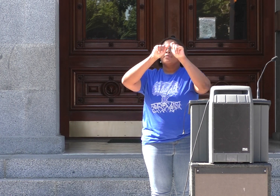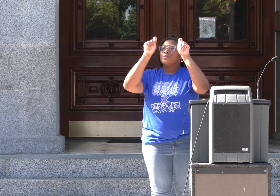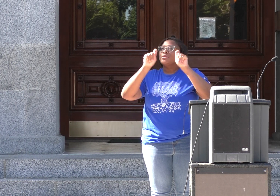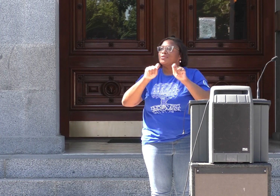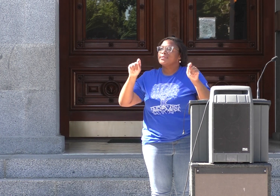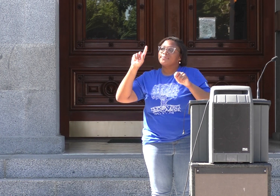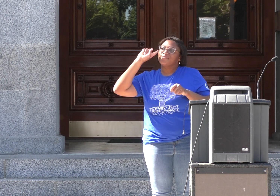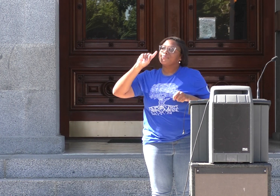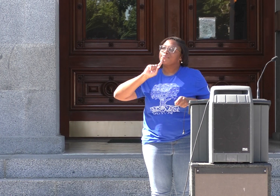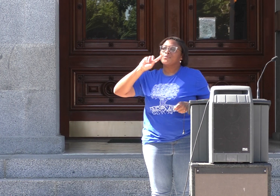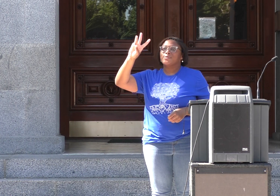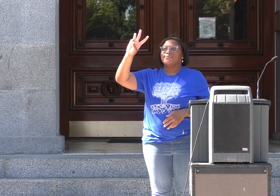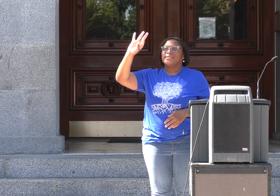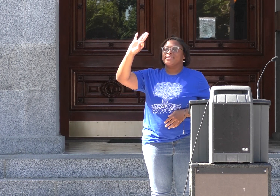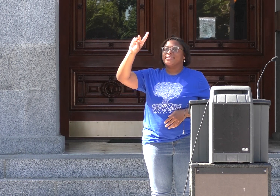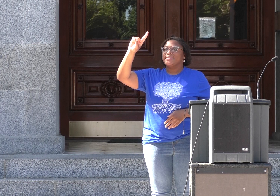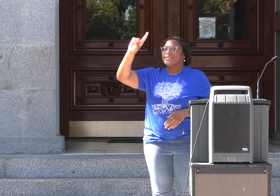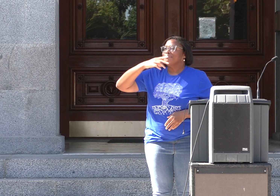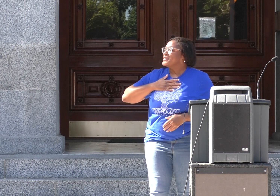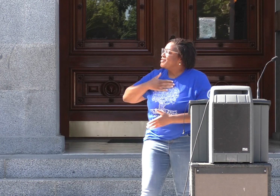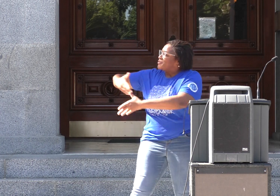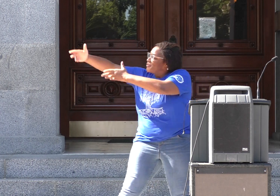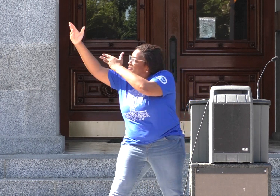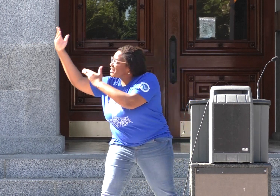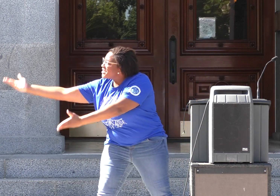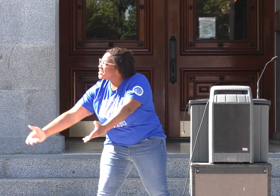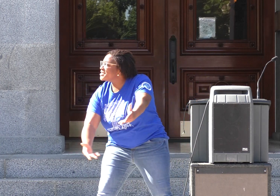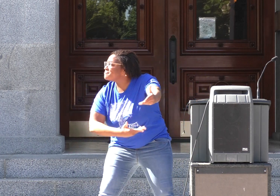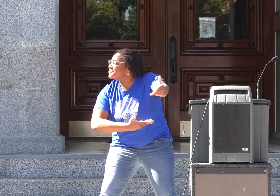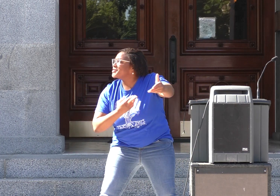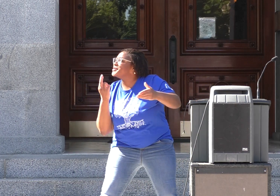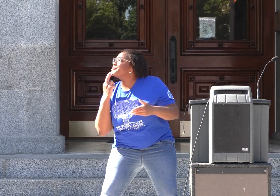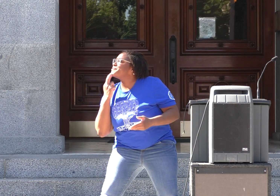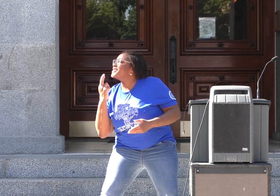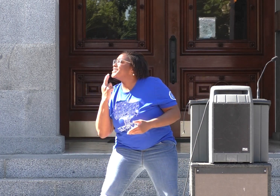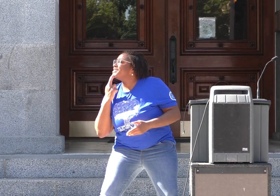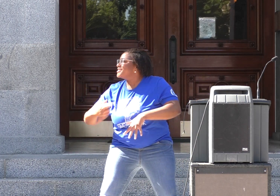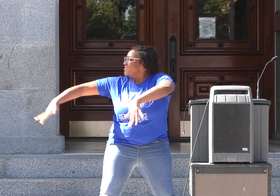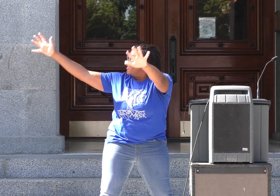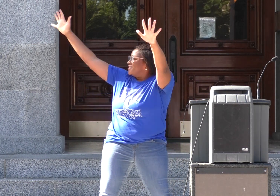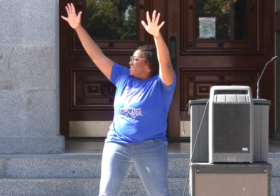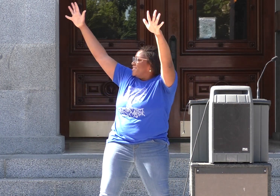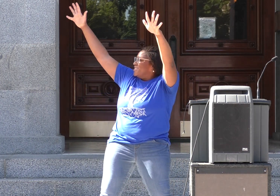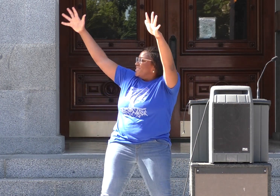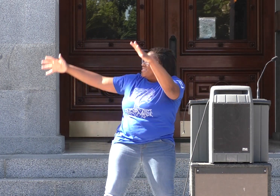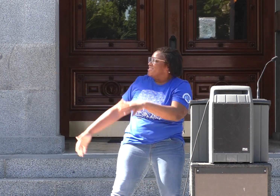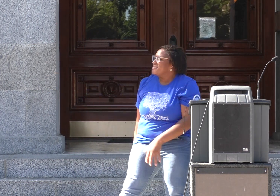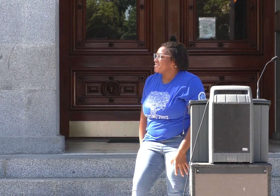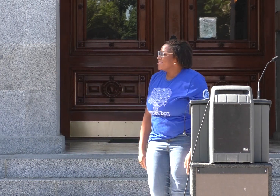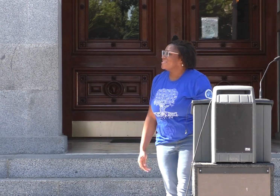of the World Federation for the Deaf, WFD, Raymond Rogers.